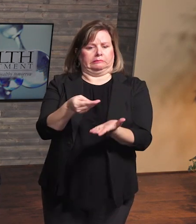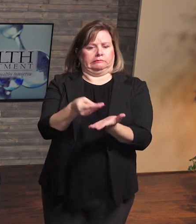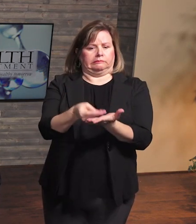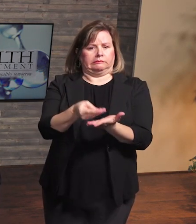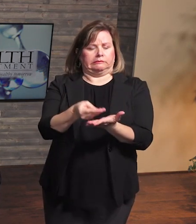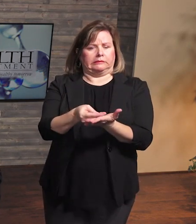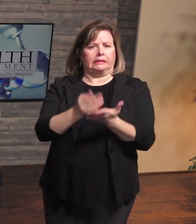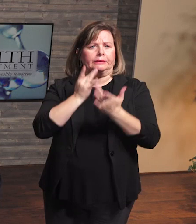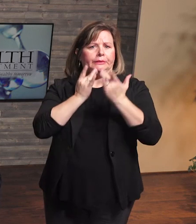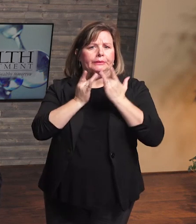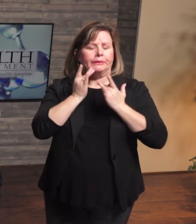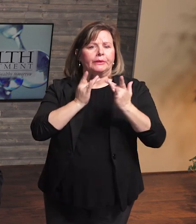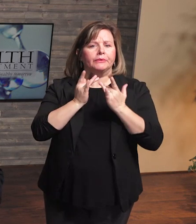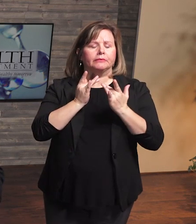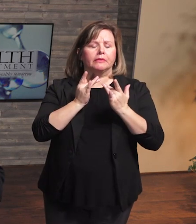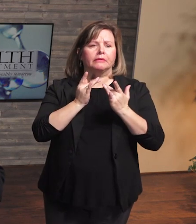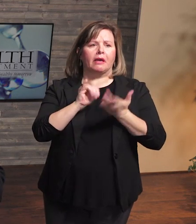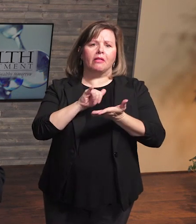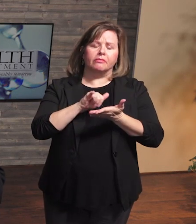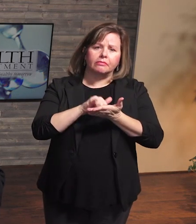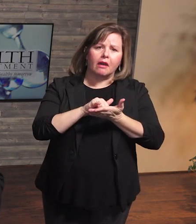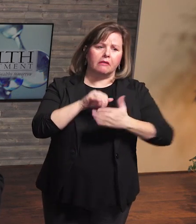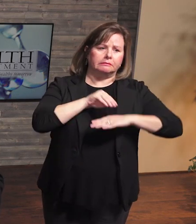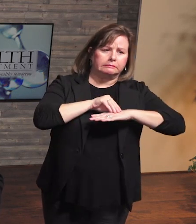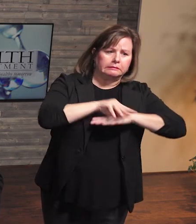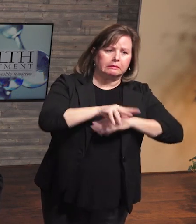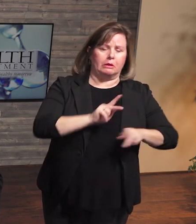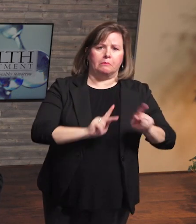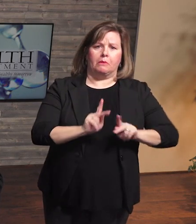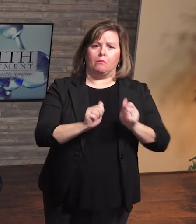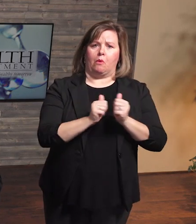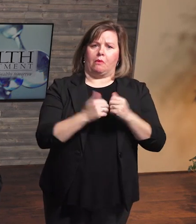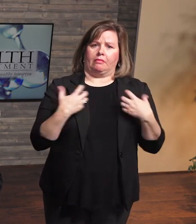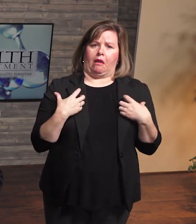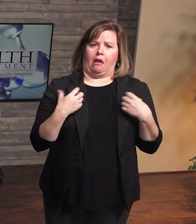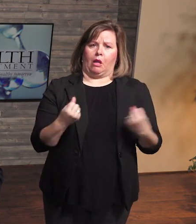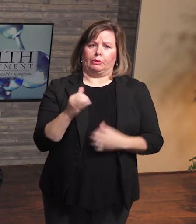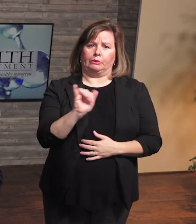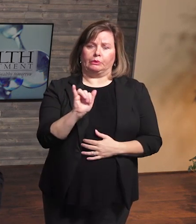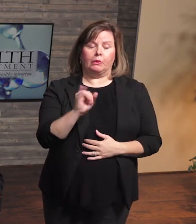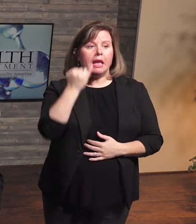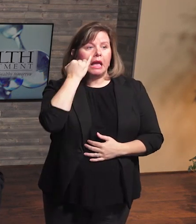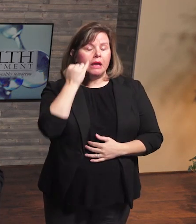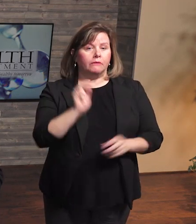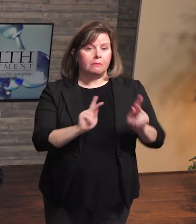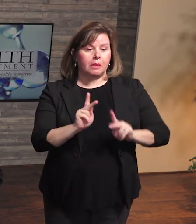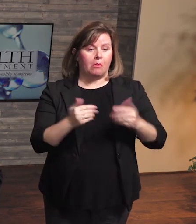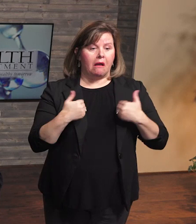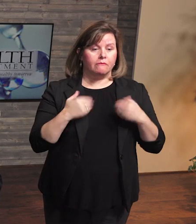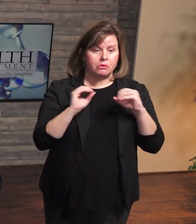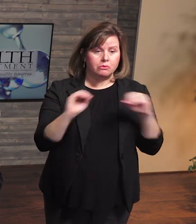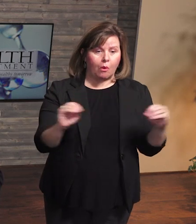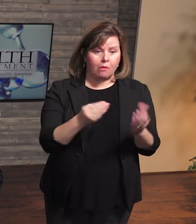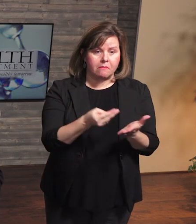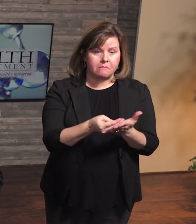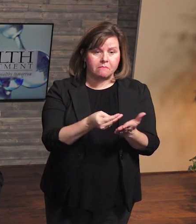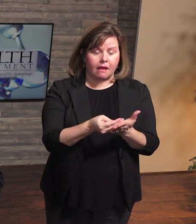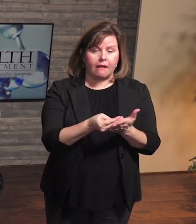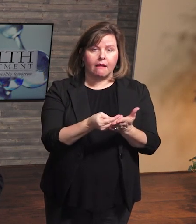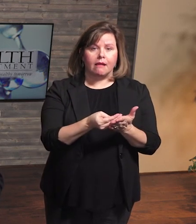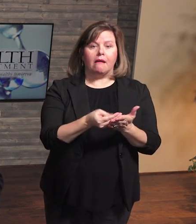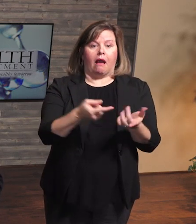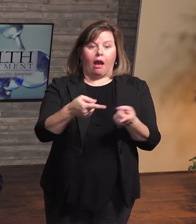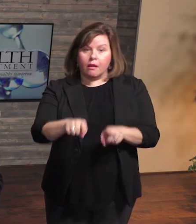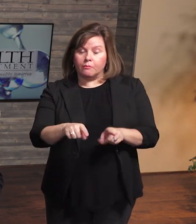health consequences as well. People not having an income leads to poverty, and poverty and